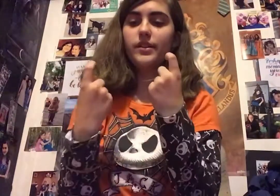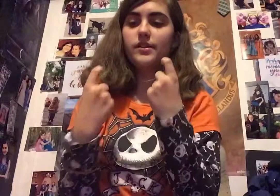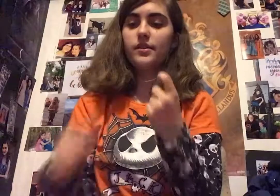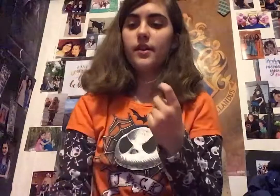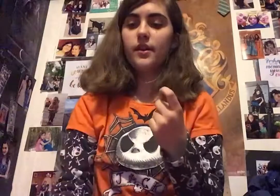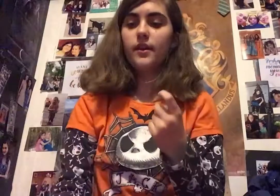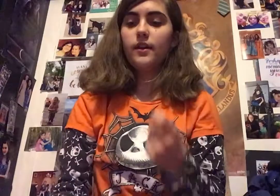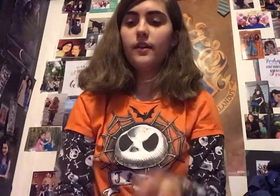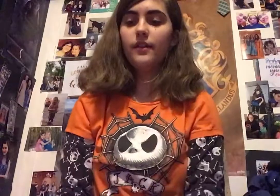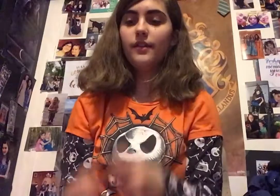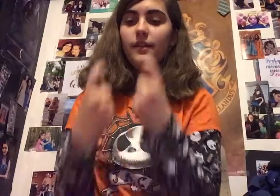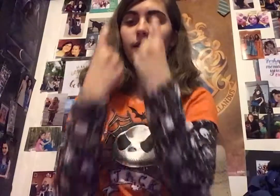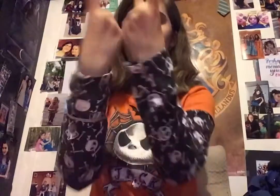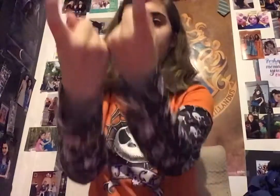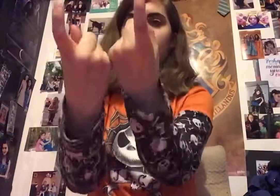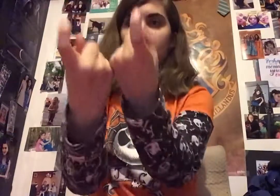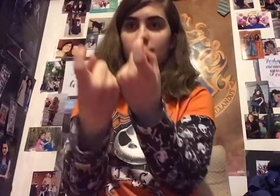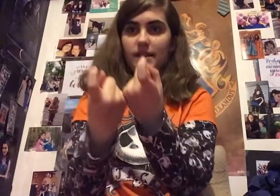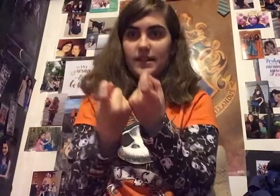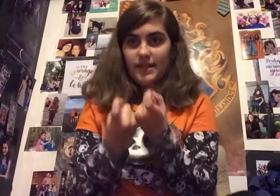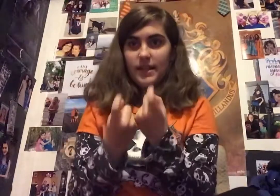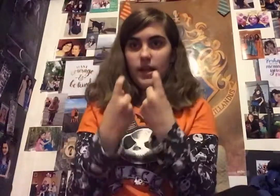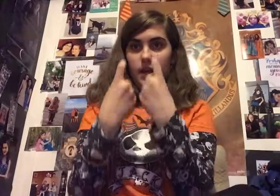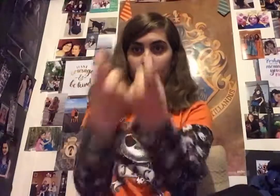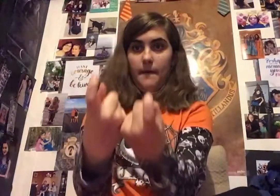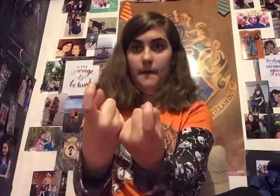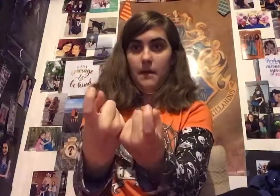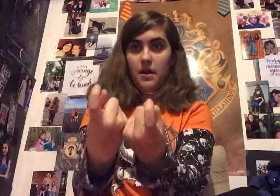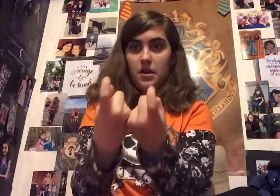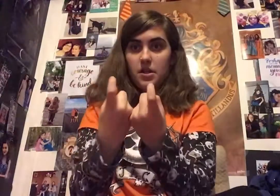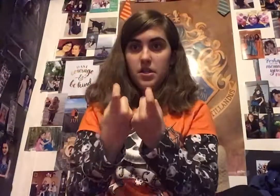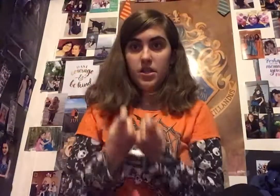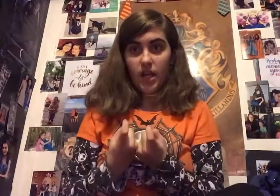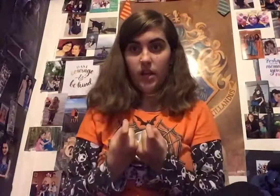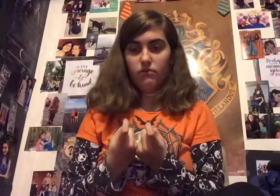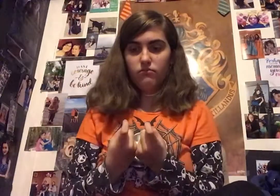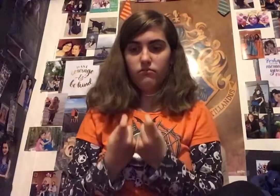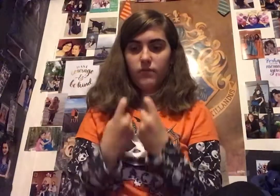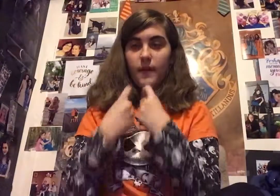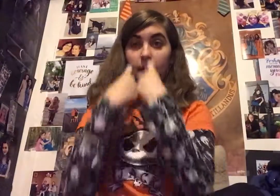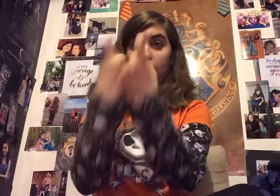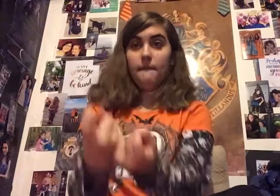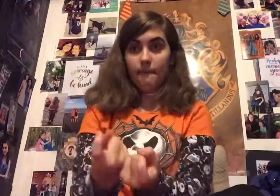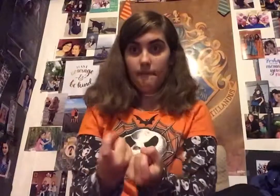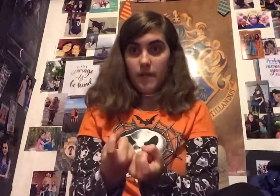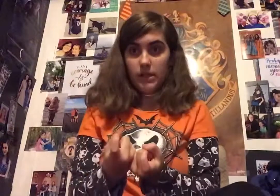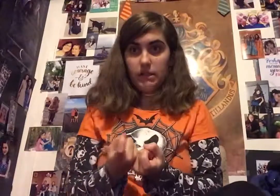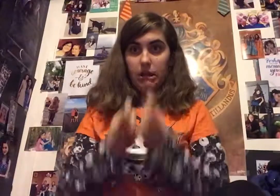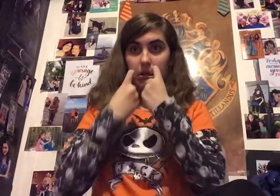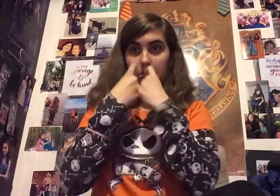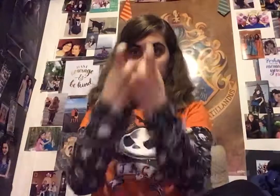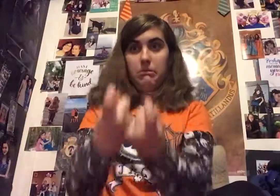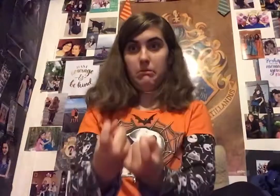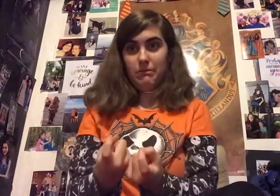ridiculous. It's like sleigh. Sleigh. Sleigh.